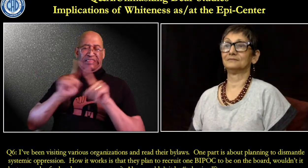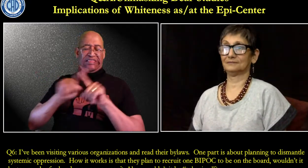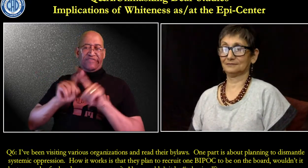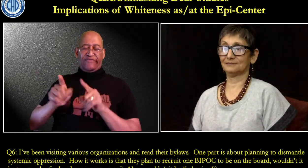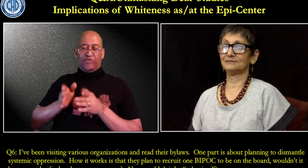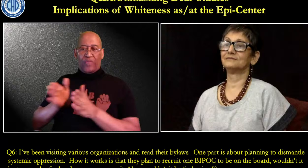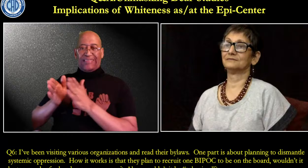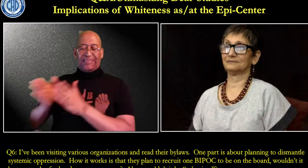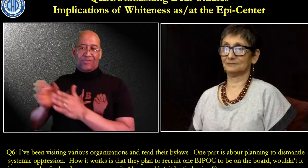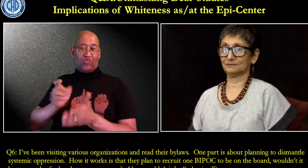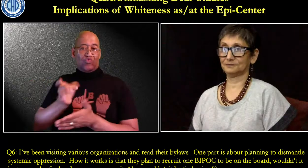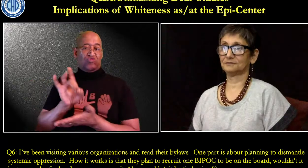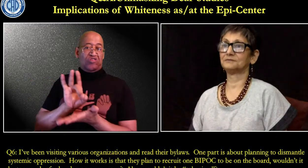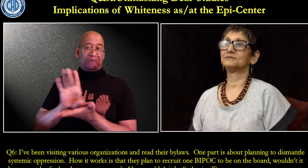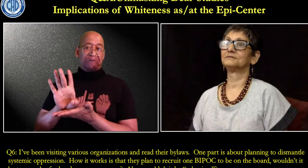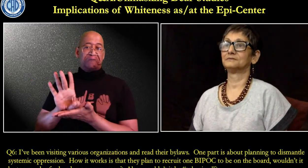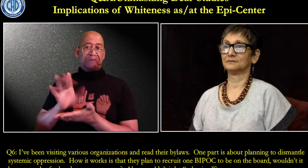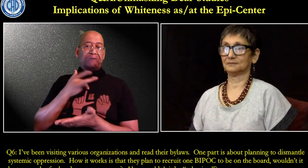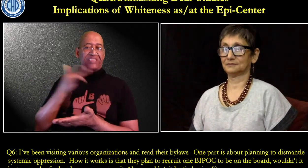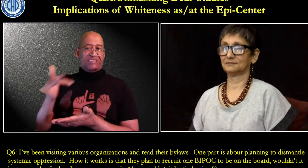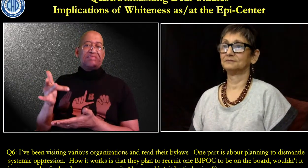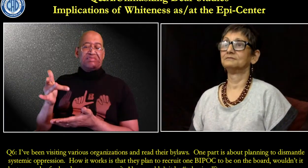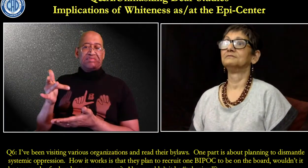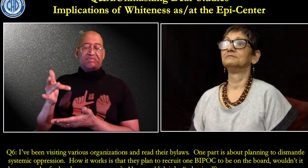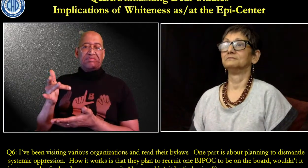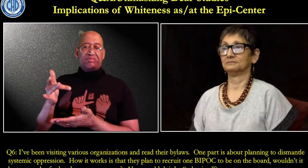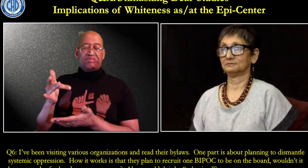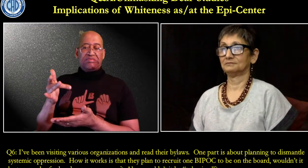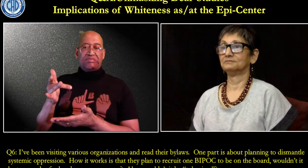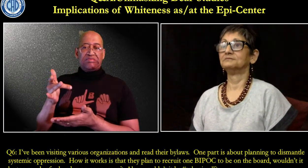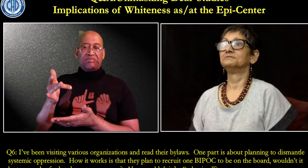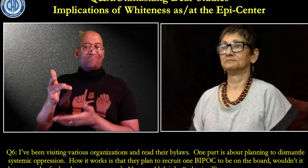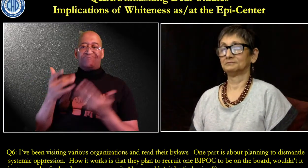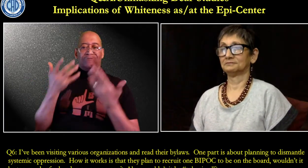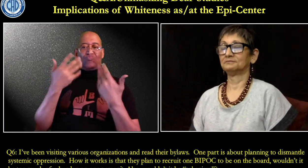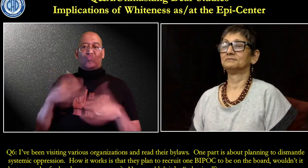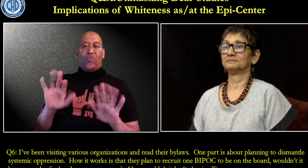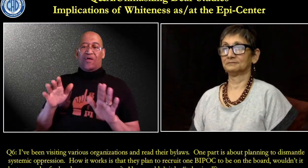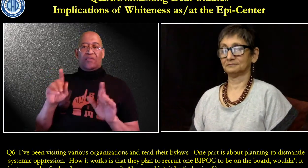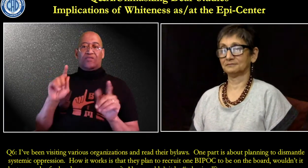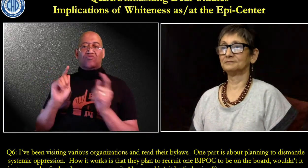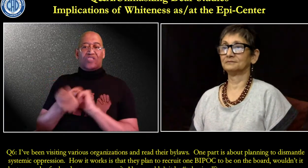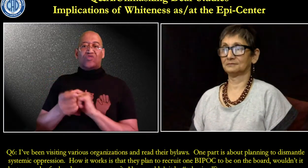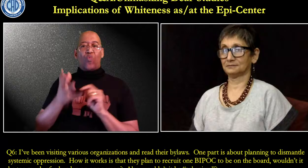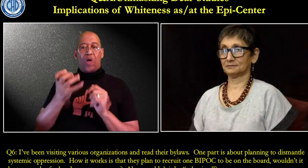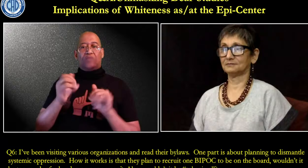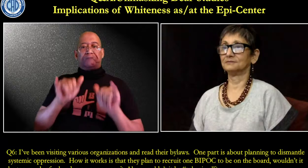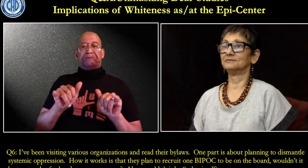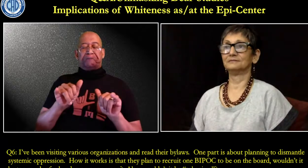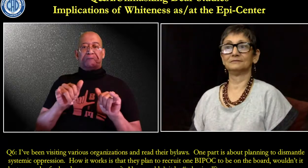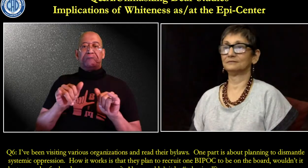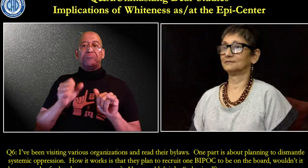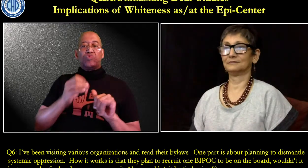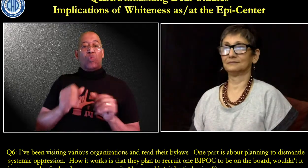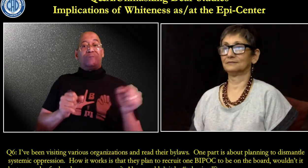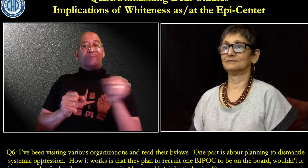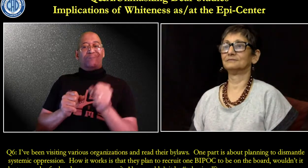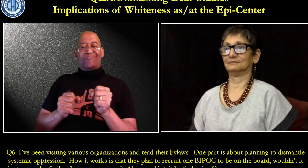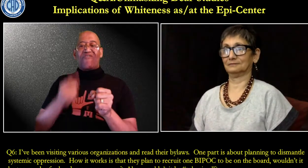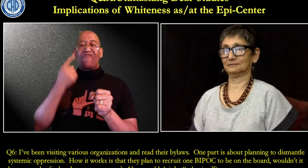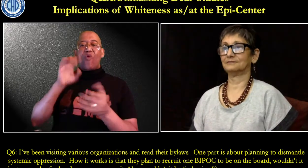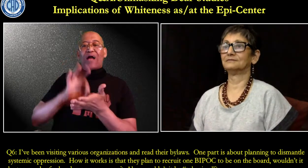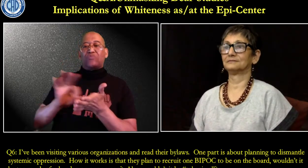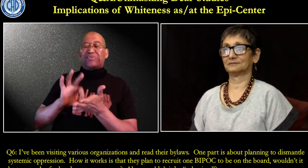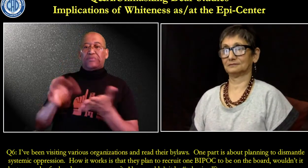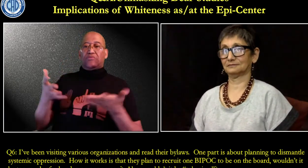and not finding any excuses. There's different ways to get rid of or kick out